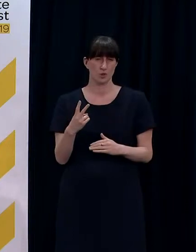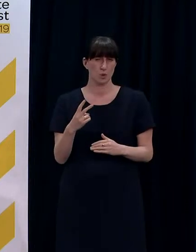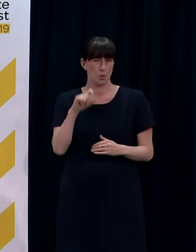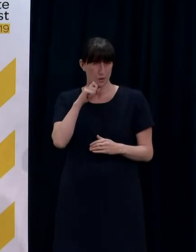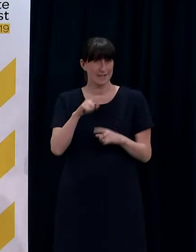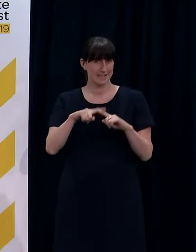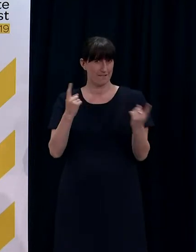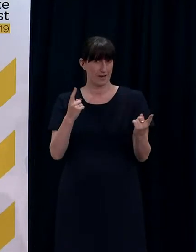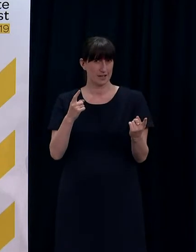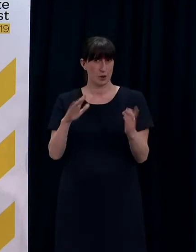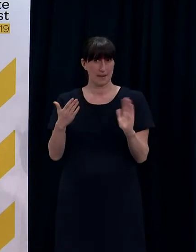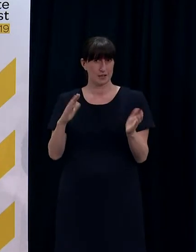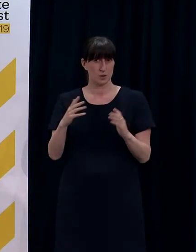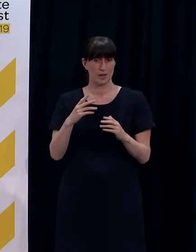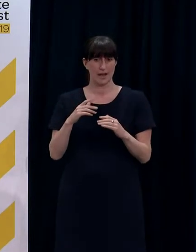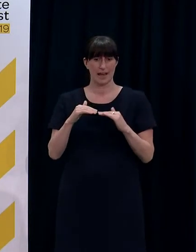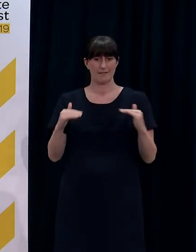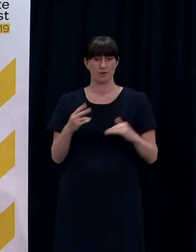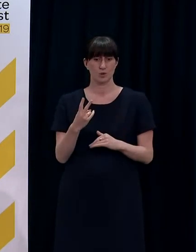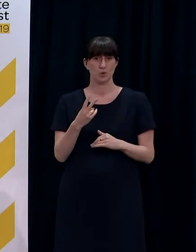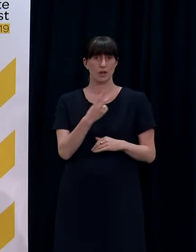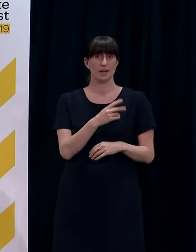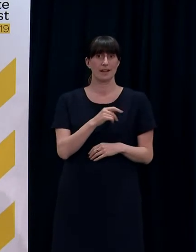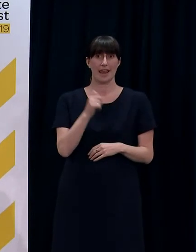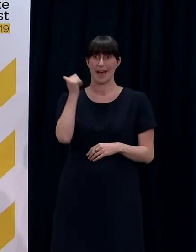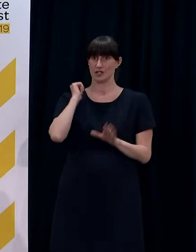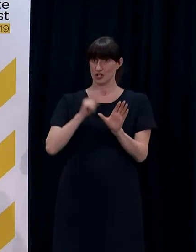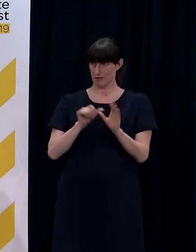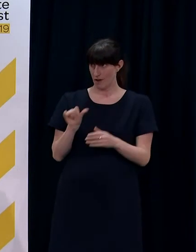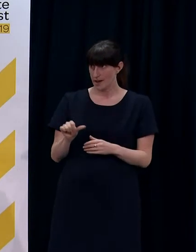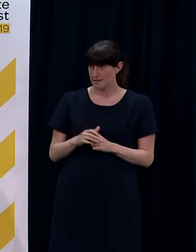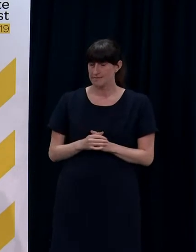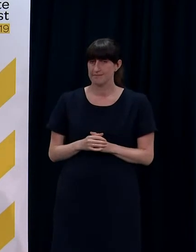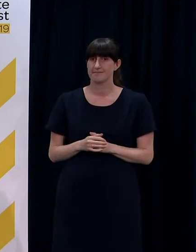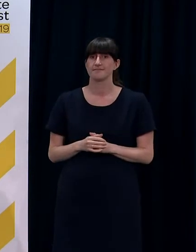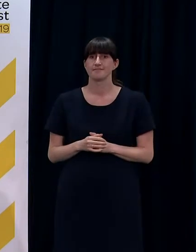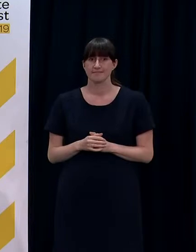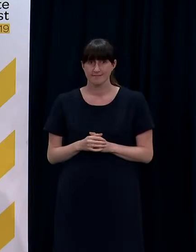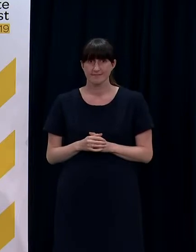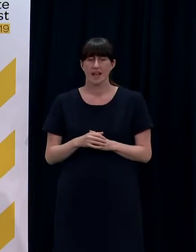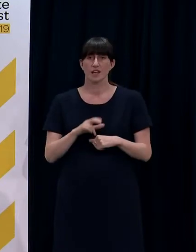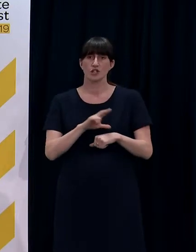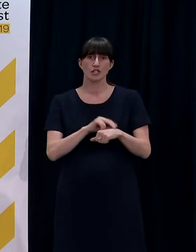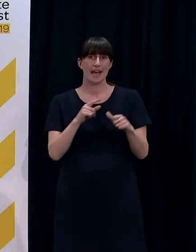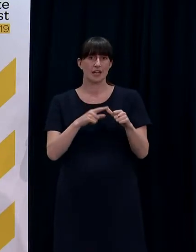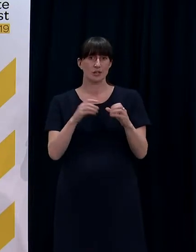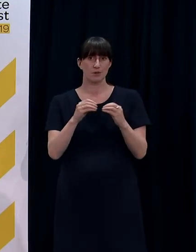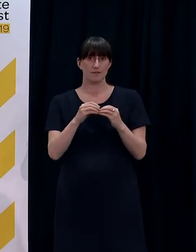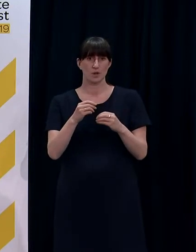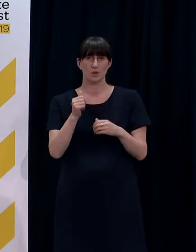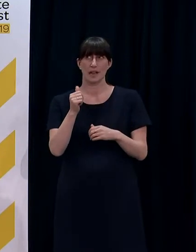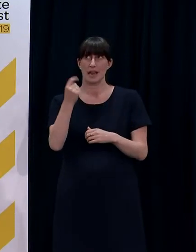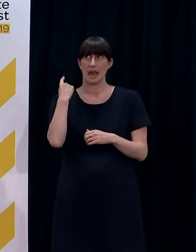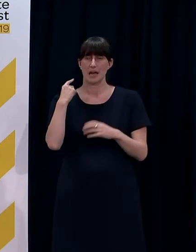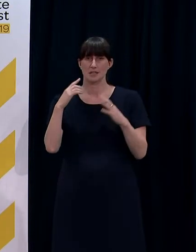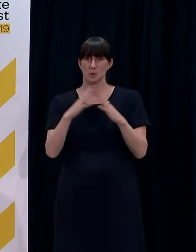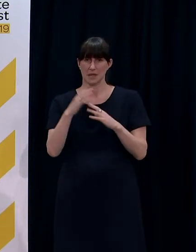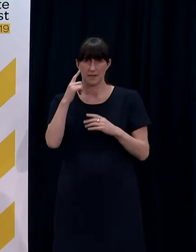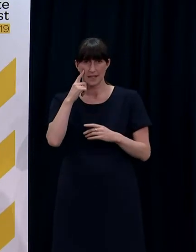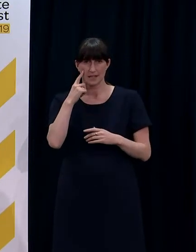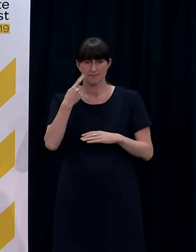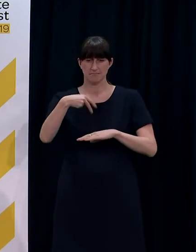think I heard Dr. Bloomfield mention when he was up here the other day that in the advice that he would be bringing forward to Cabinet, should that